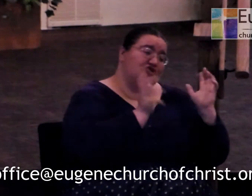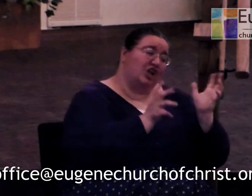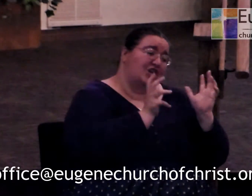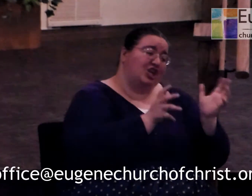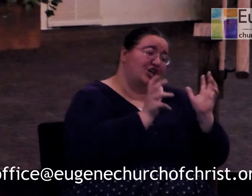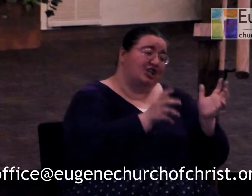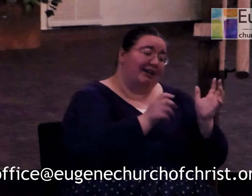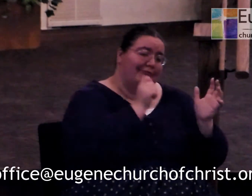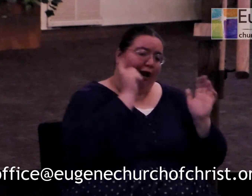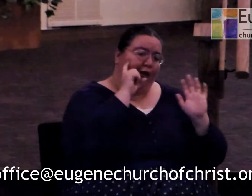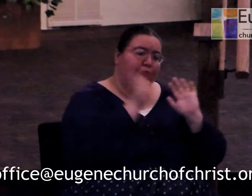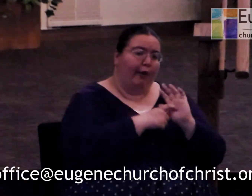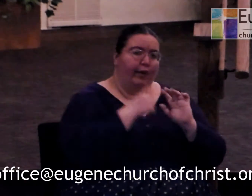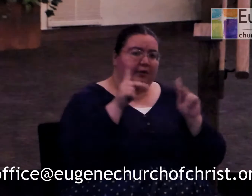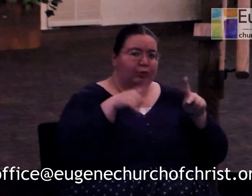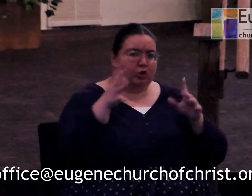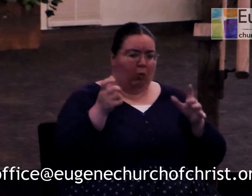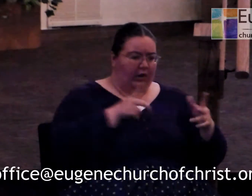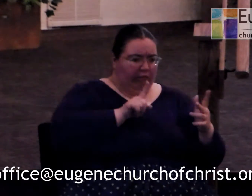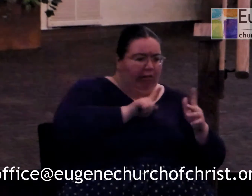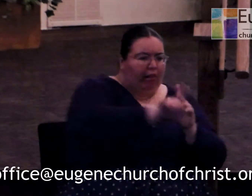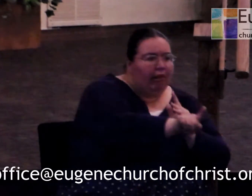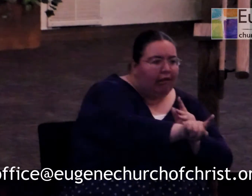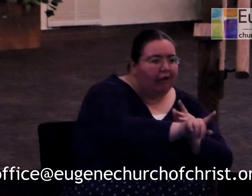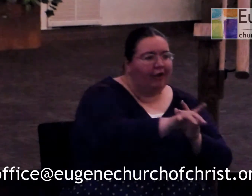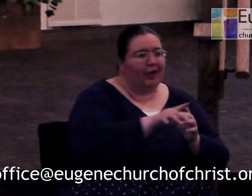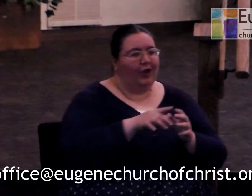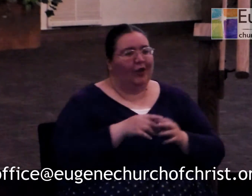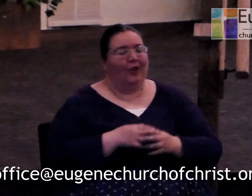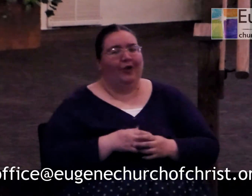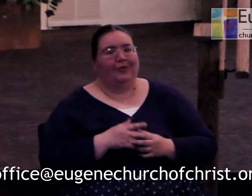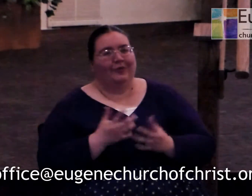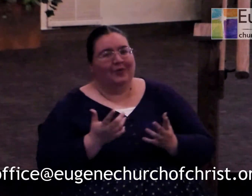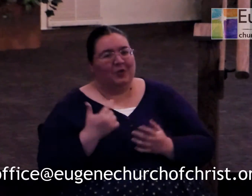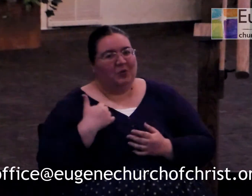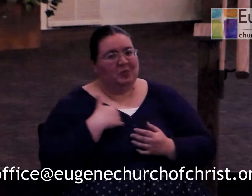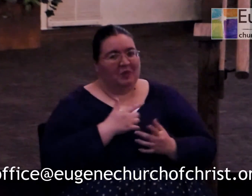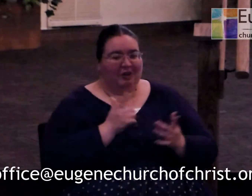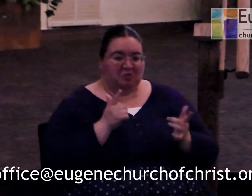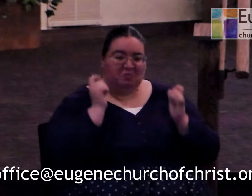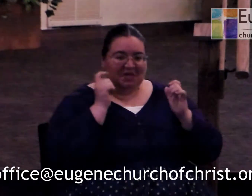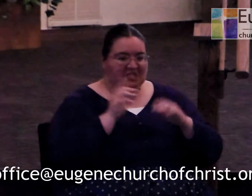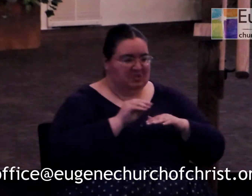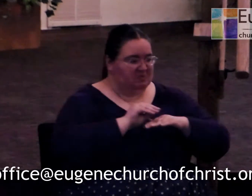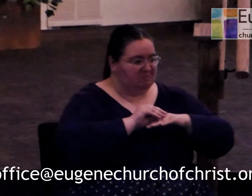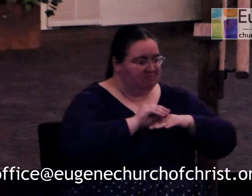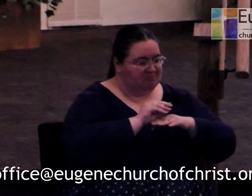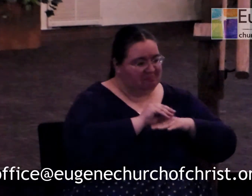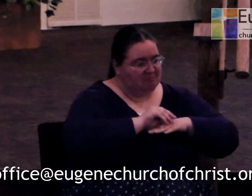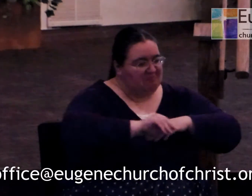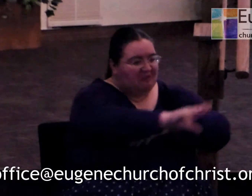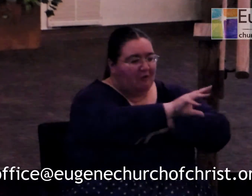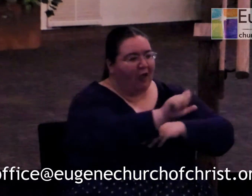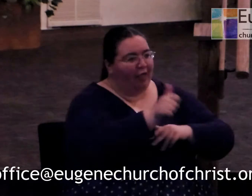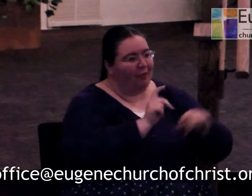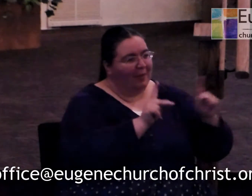Excuse me. We're very quick to impose everything on people except for this. Now, but again,